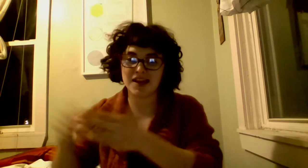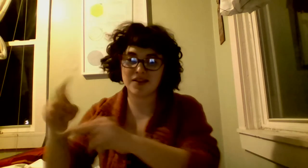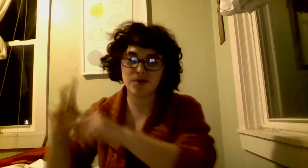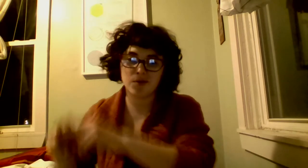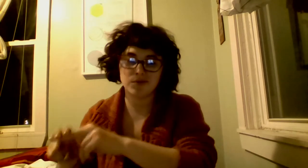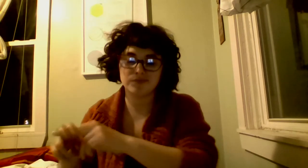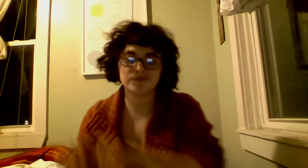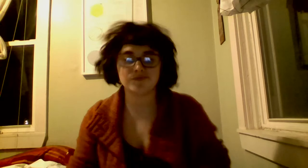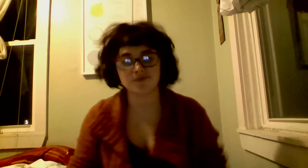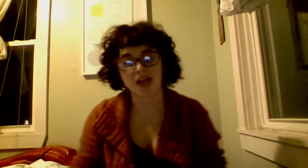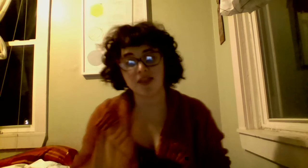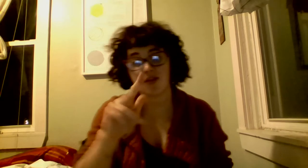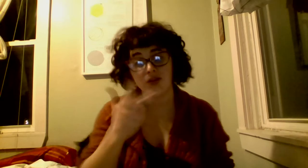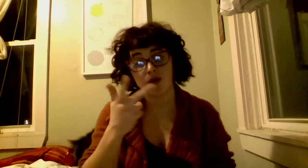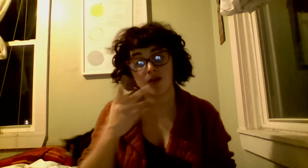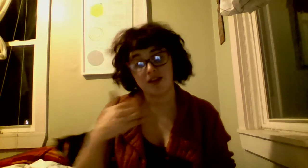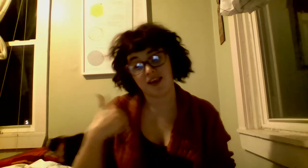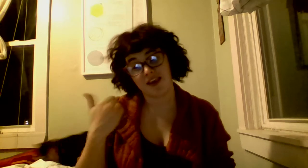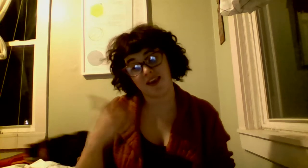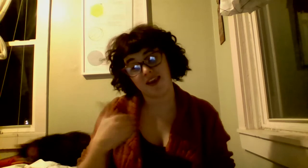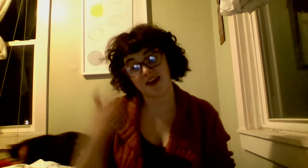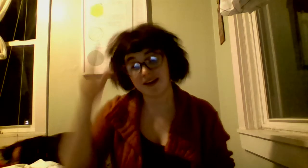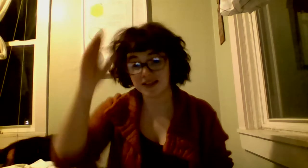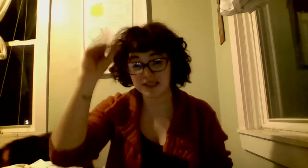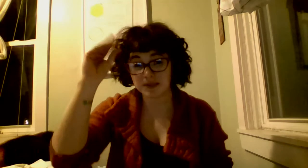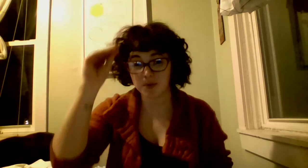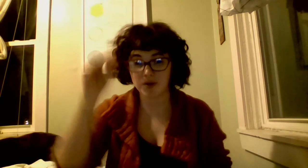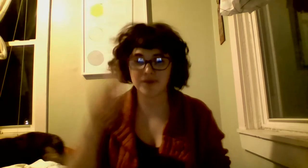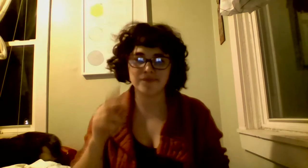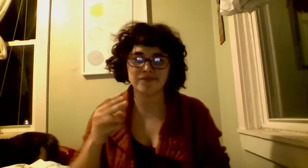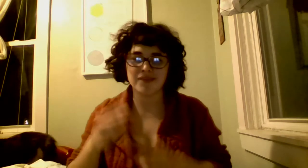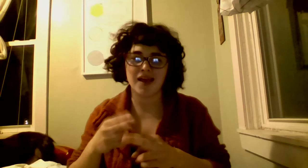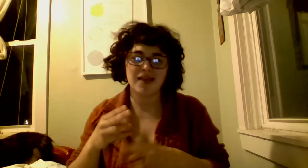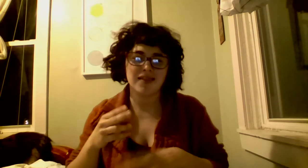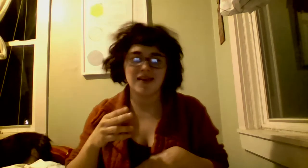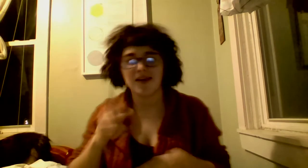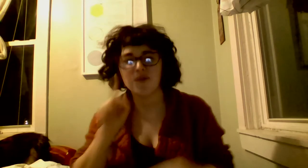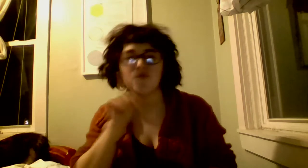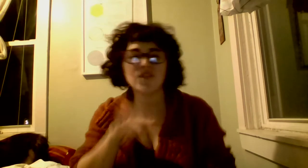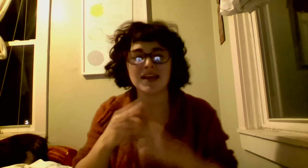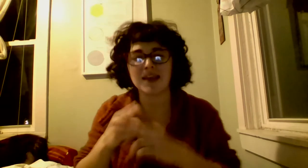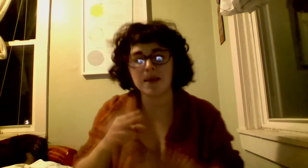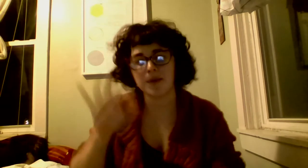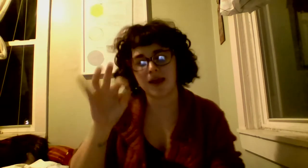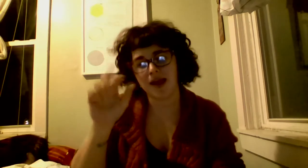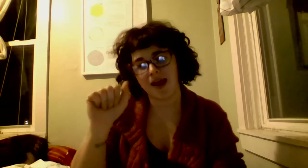poke in the ashes. Oh, the brothers teased him no end. They said, "What? You go out and deal with a